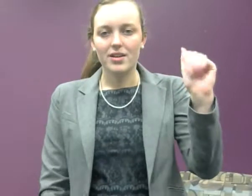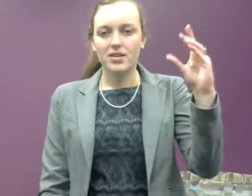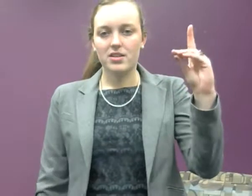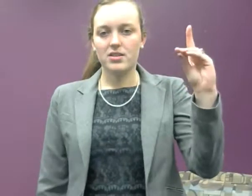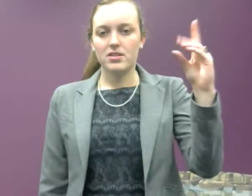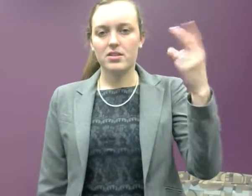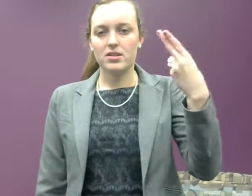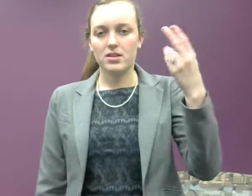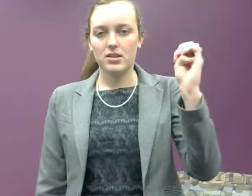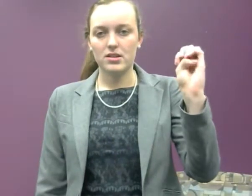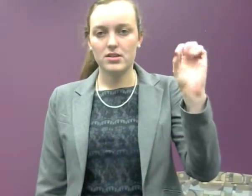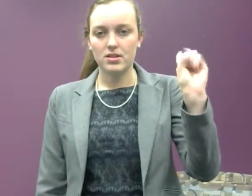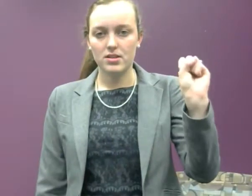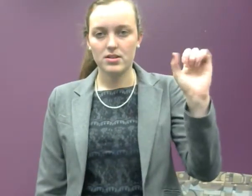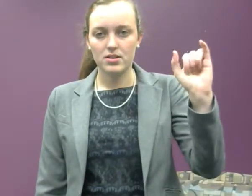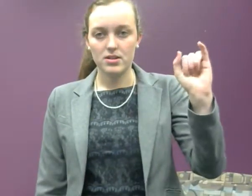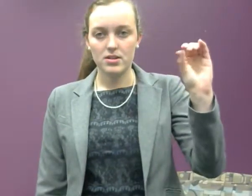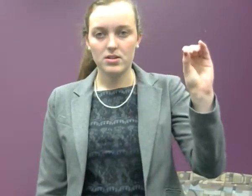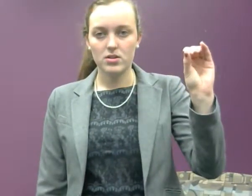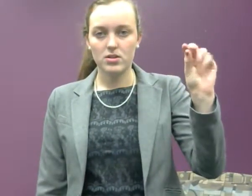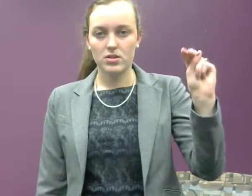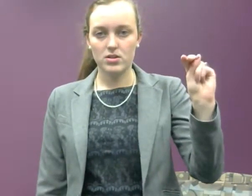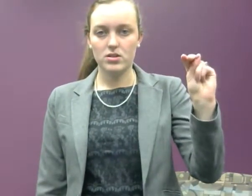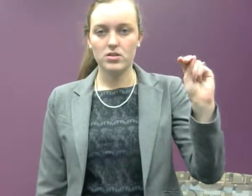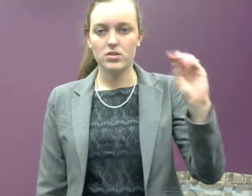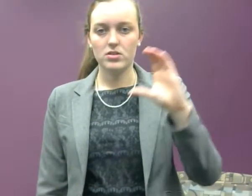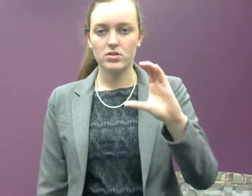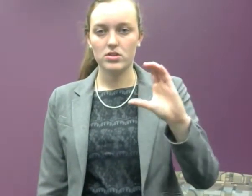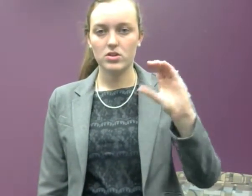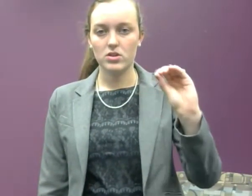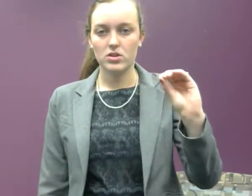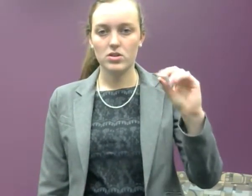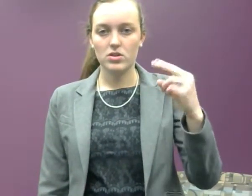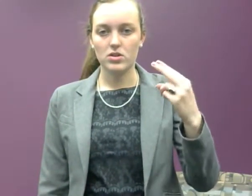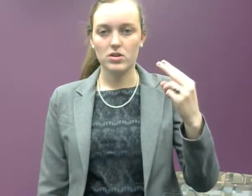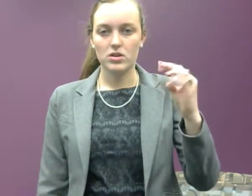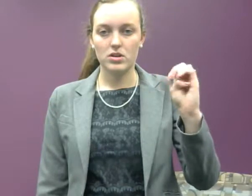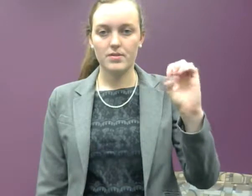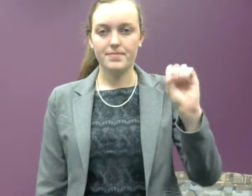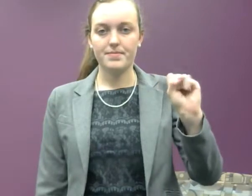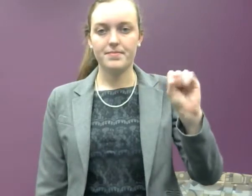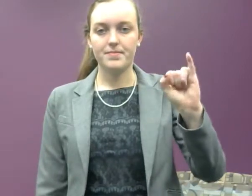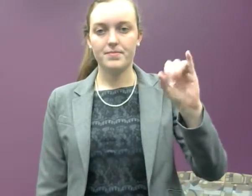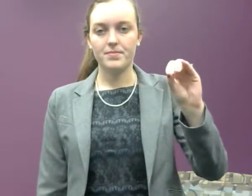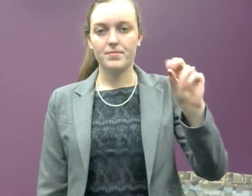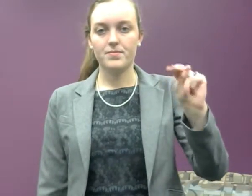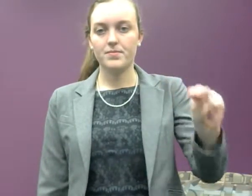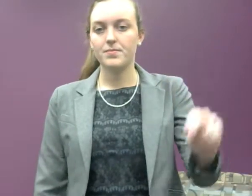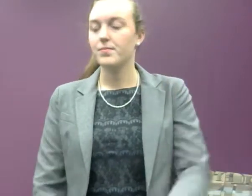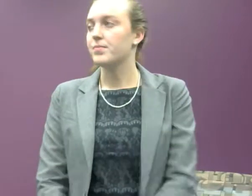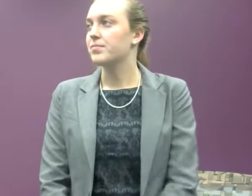properties of water. Okay. Now, there's one other interesting thing about water, and that is